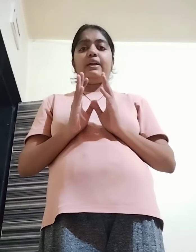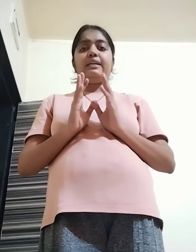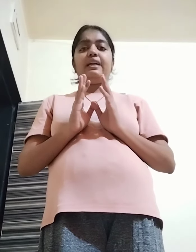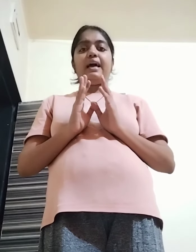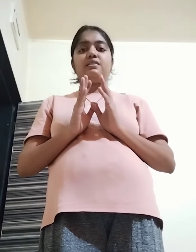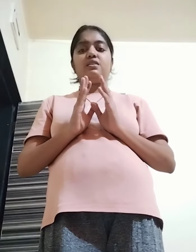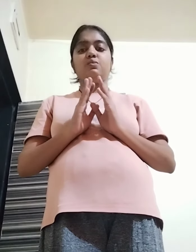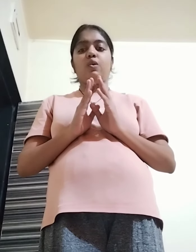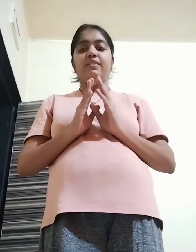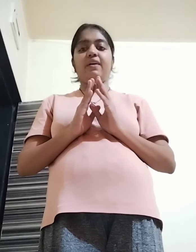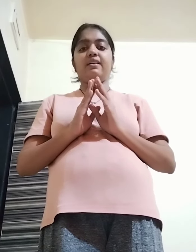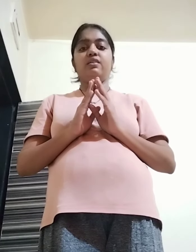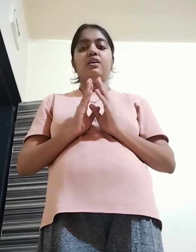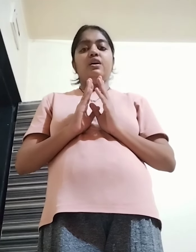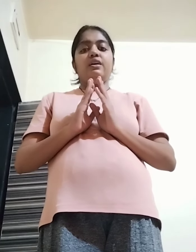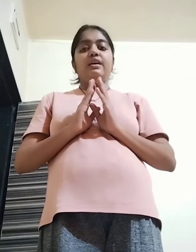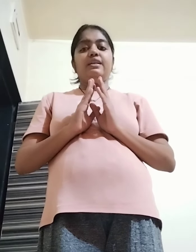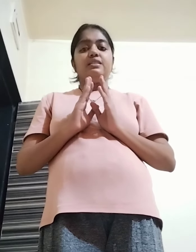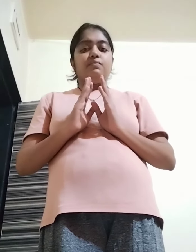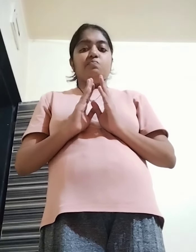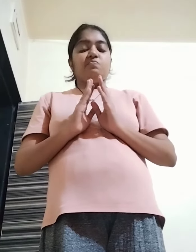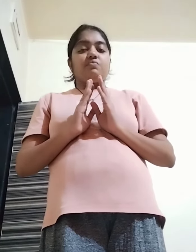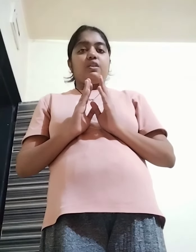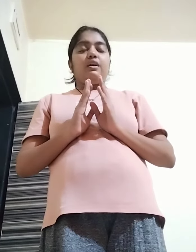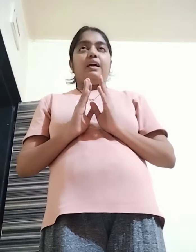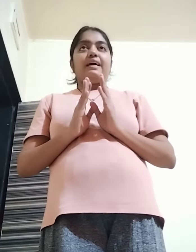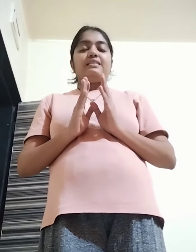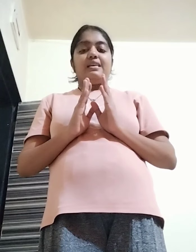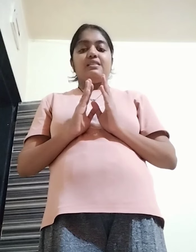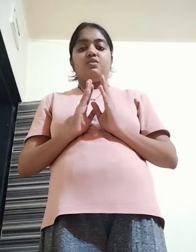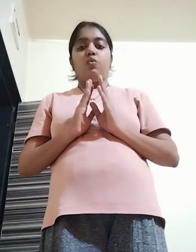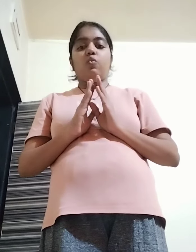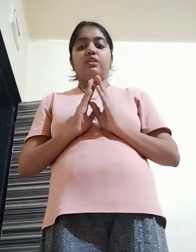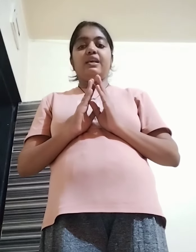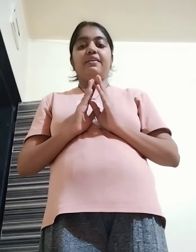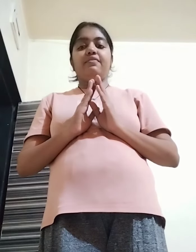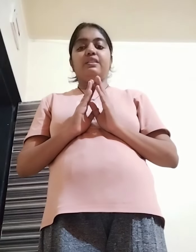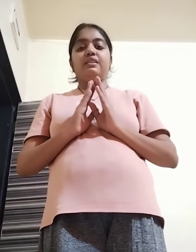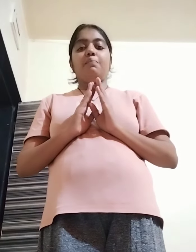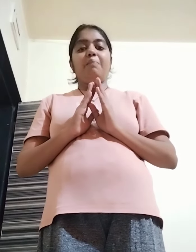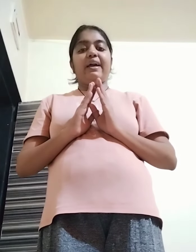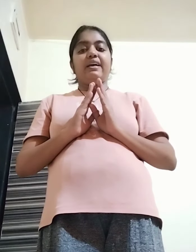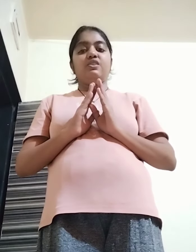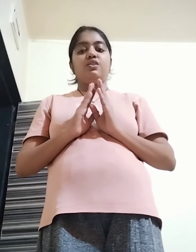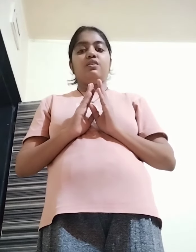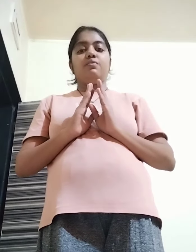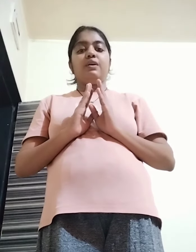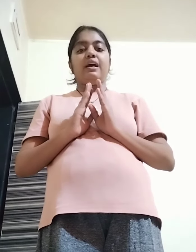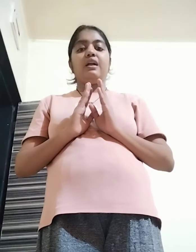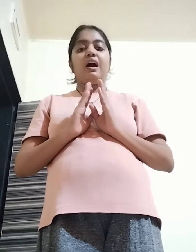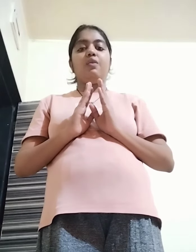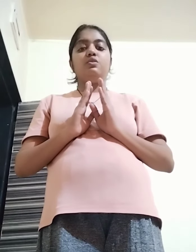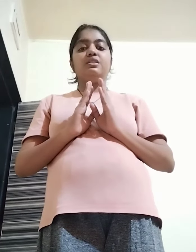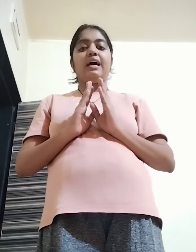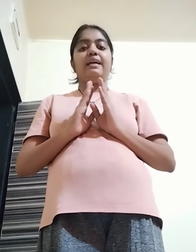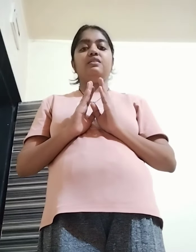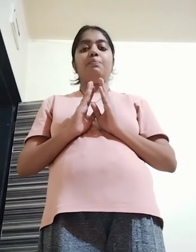protected access modifier is accessed only within the package and outside the